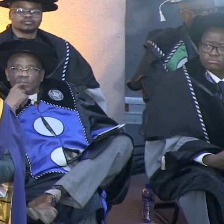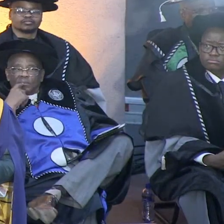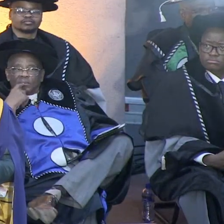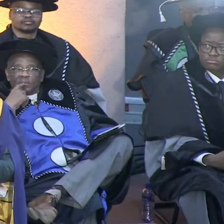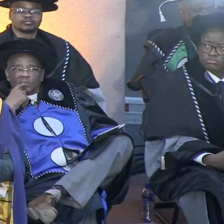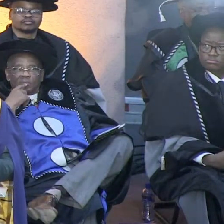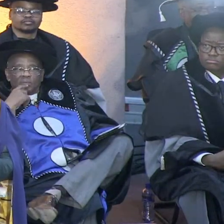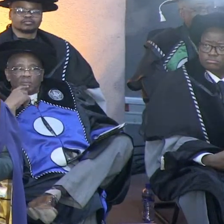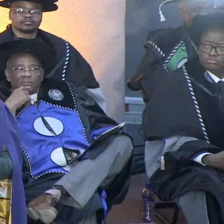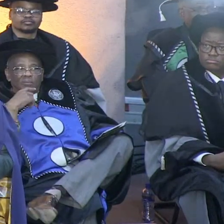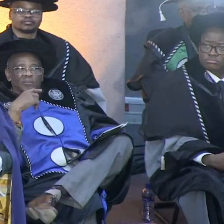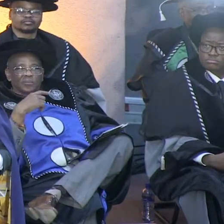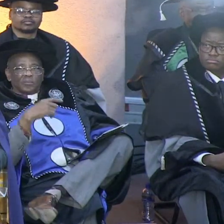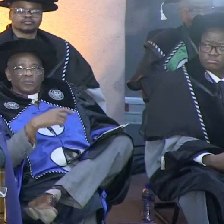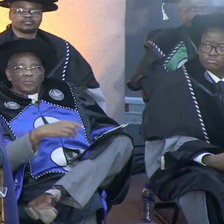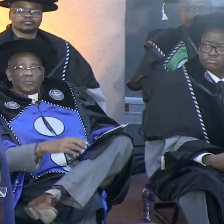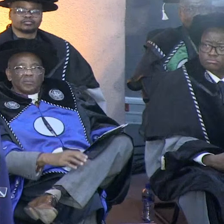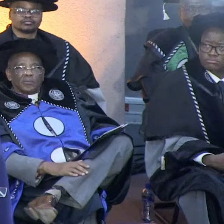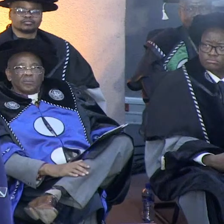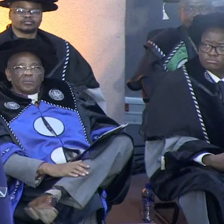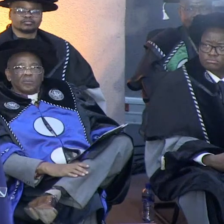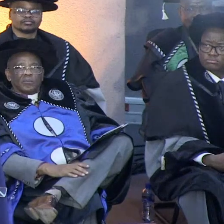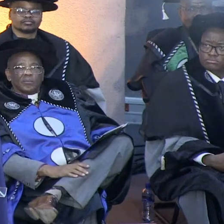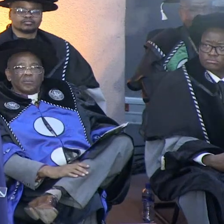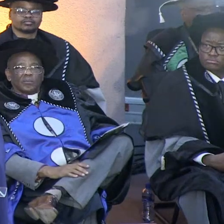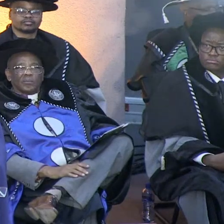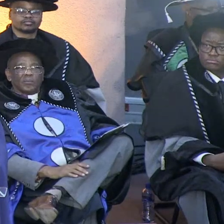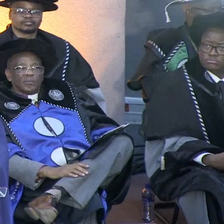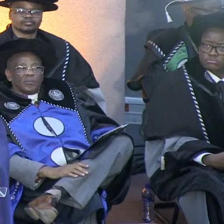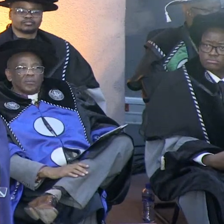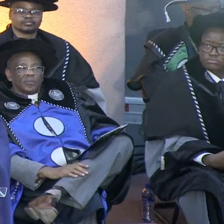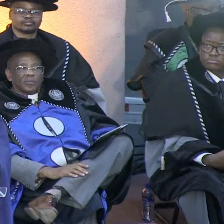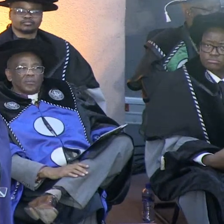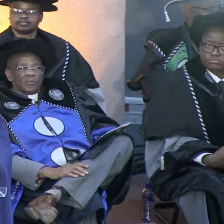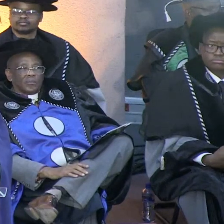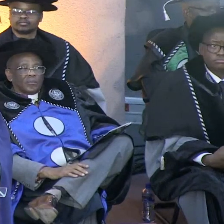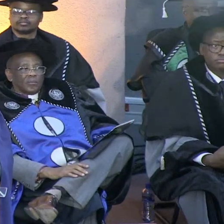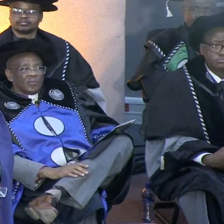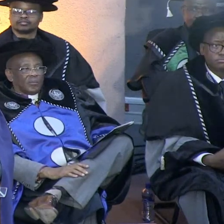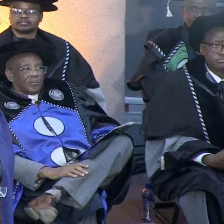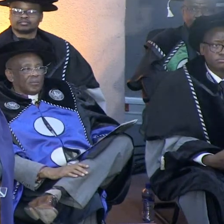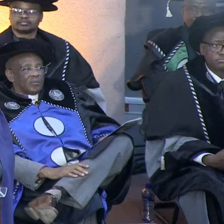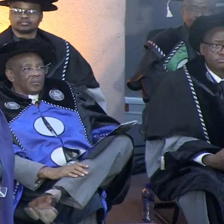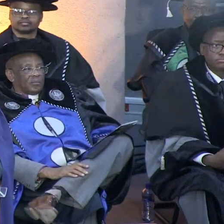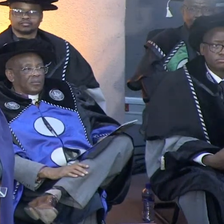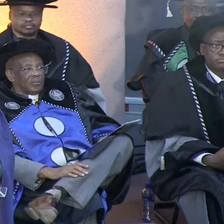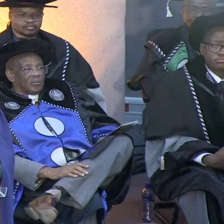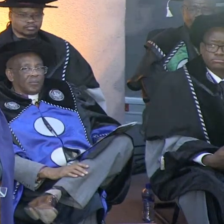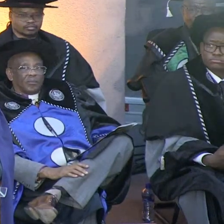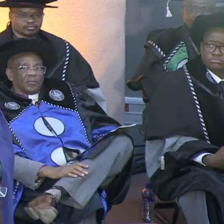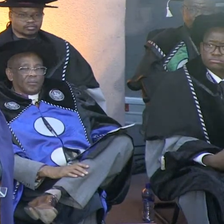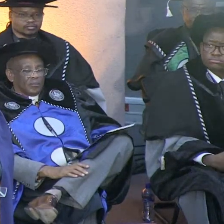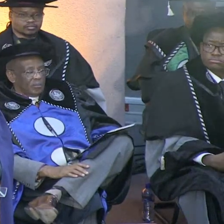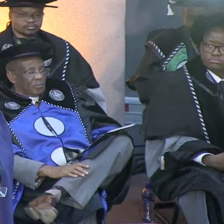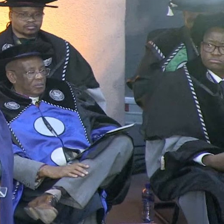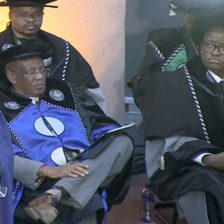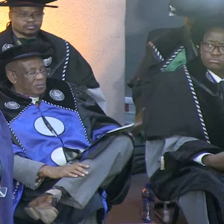Ngenxa ye flight arrangements, ngizocela u deputy u DG